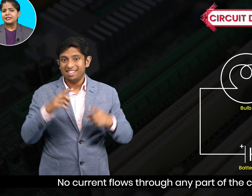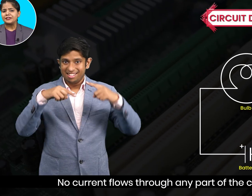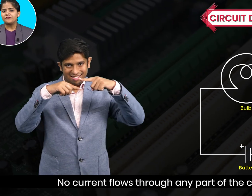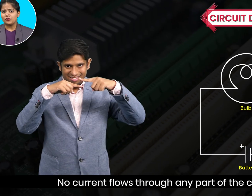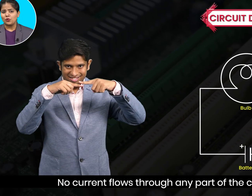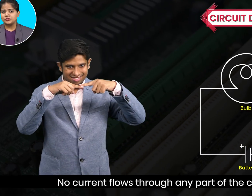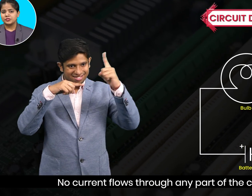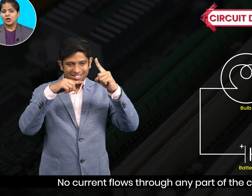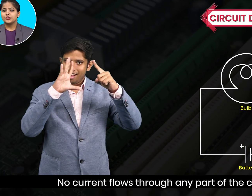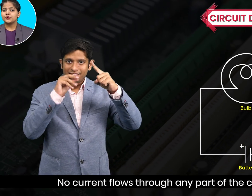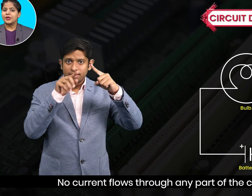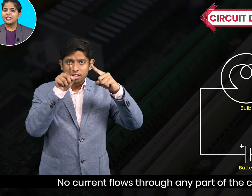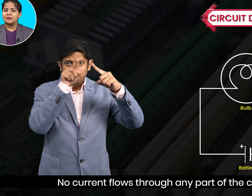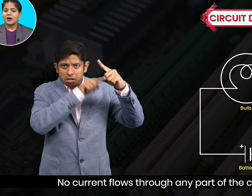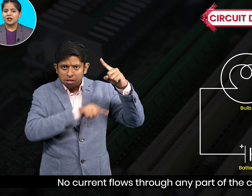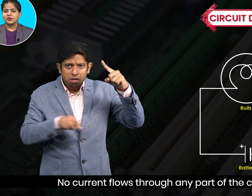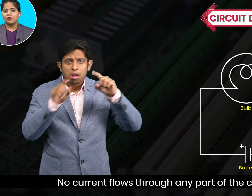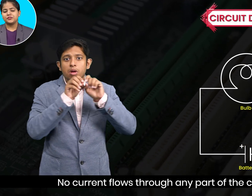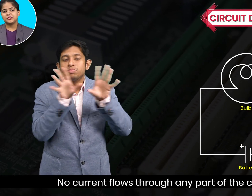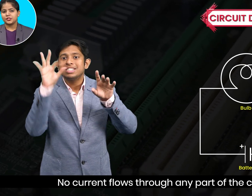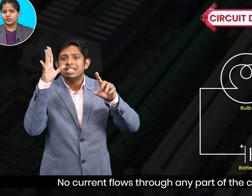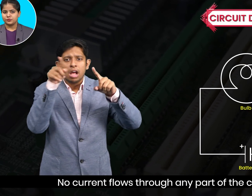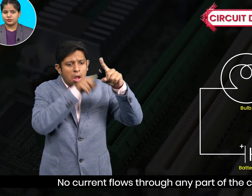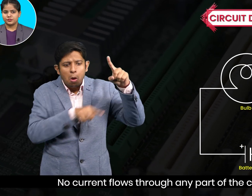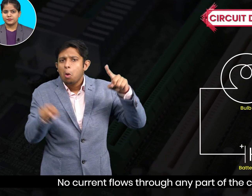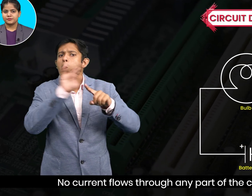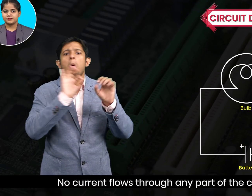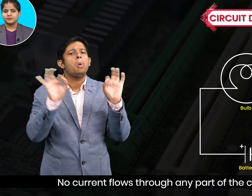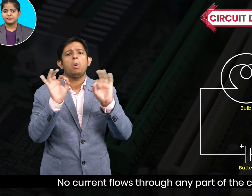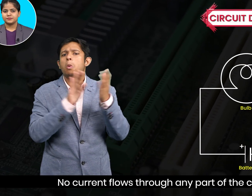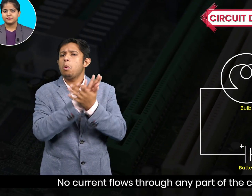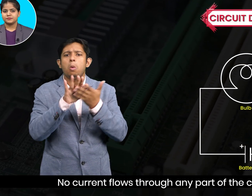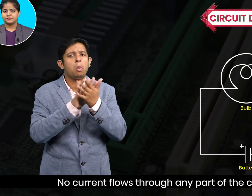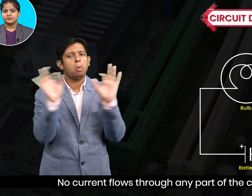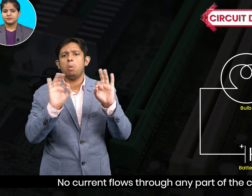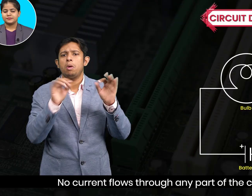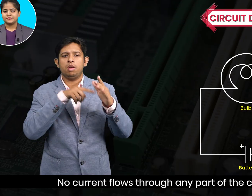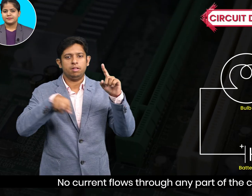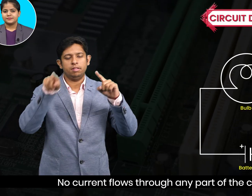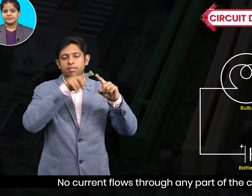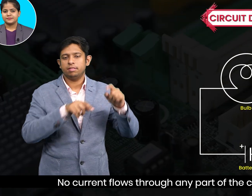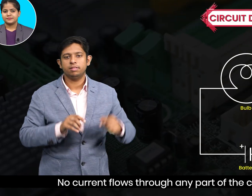No current flows through any part of the circuit.